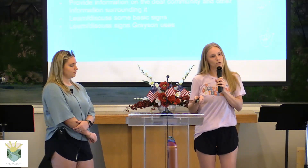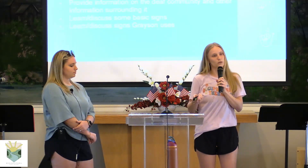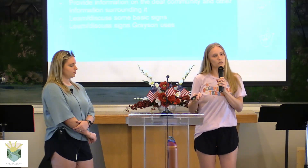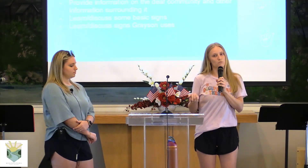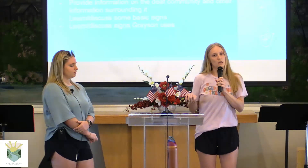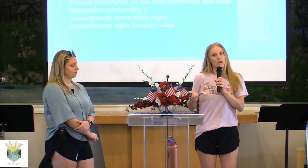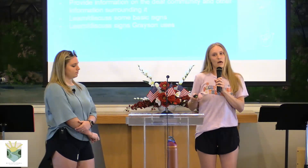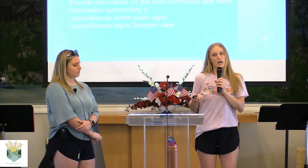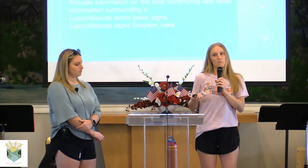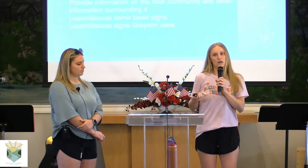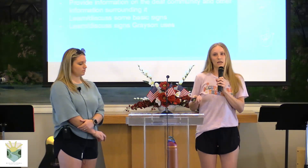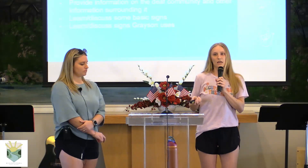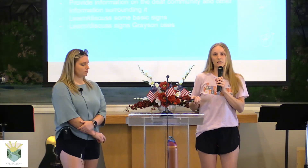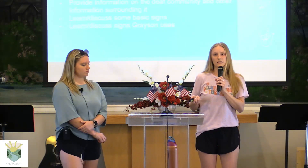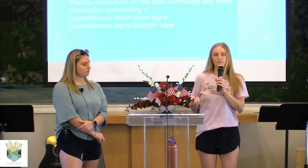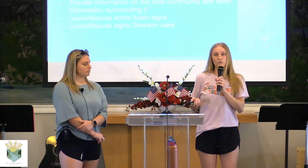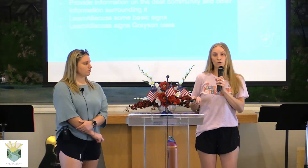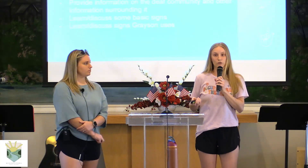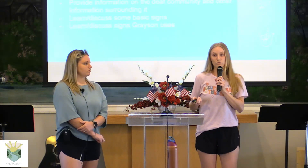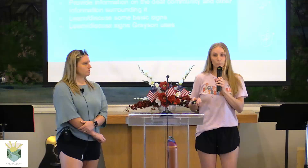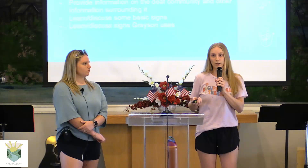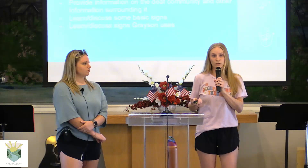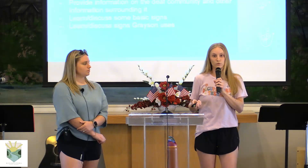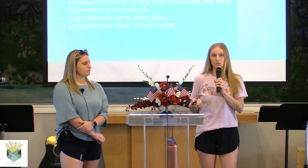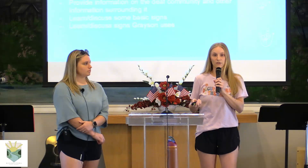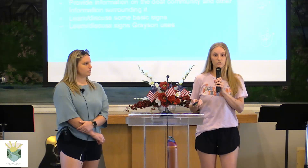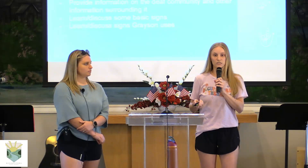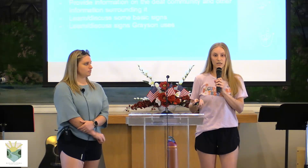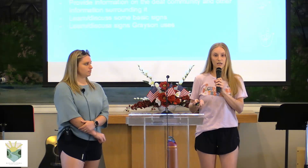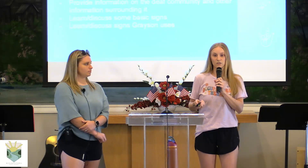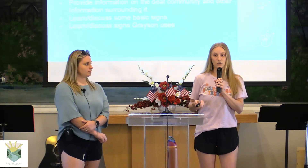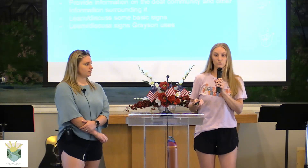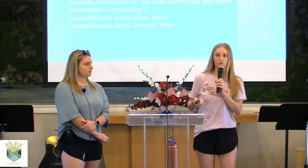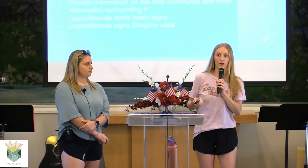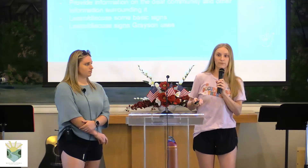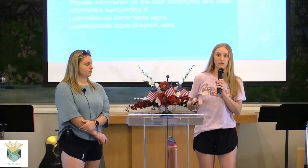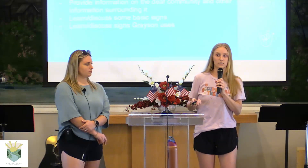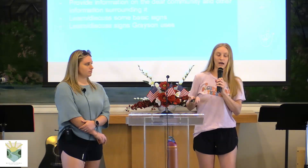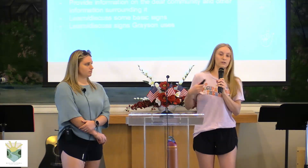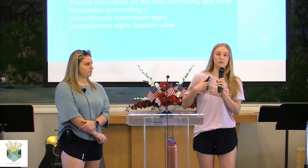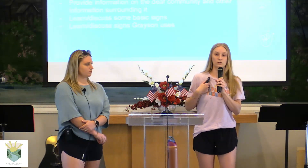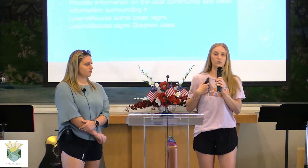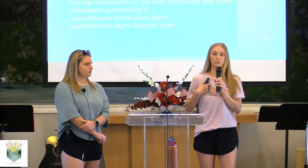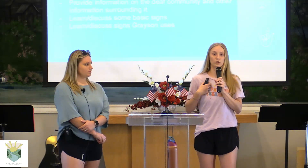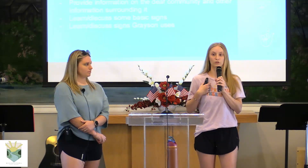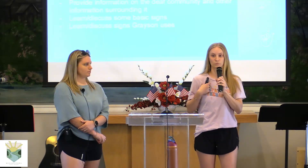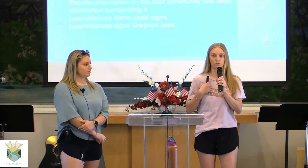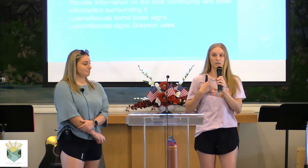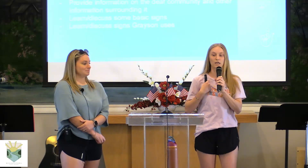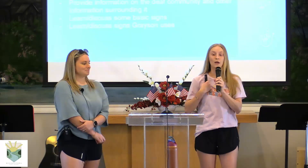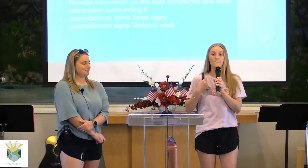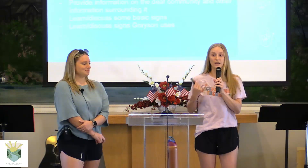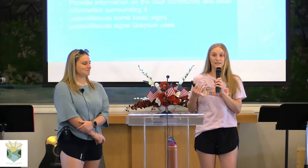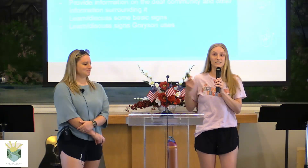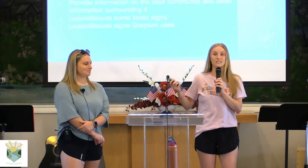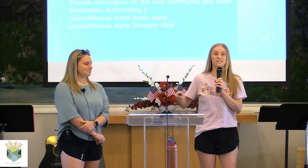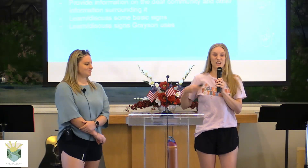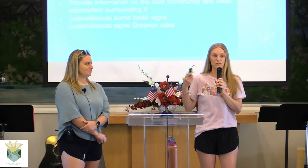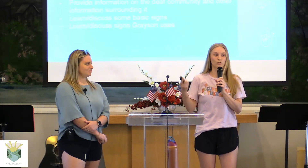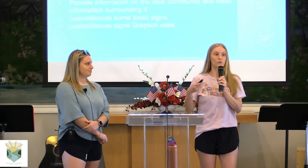them. And if you don't know them 100% after today, that is totally fine, because I don't even know them 100%. But because this is an ever-growing